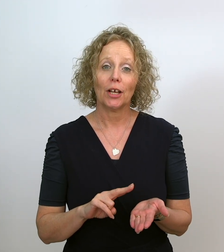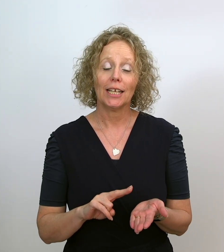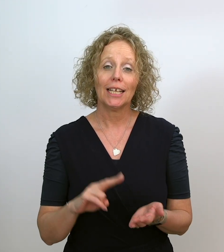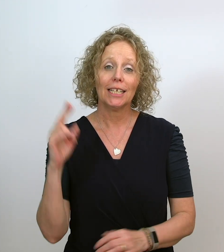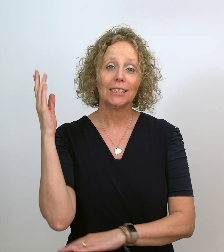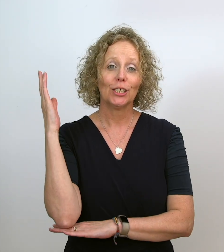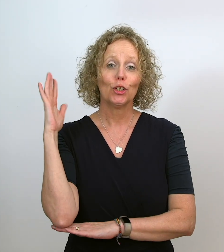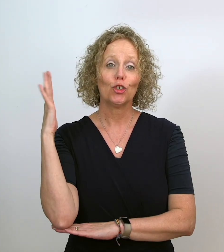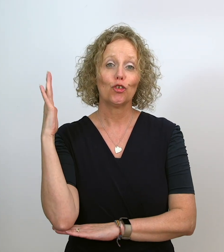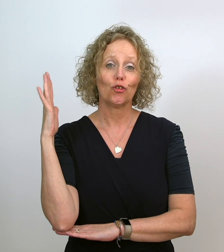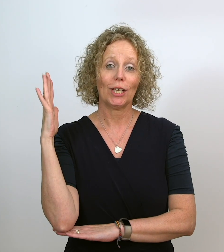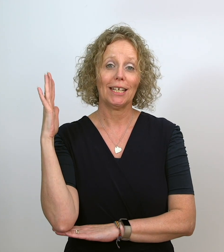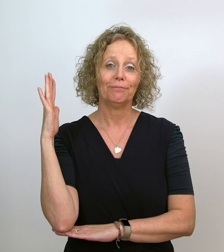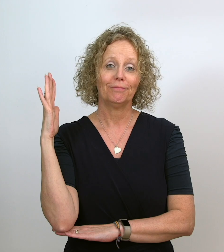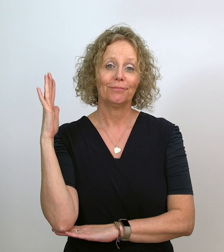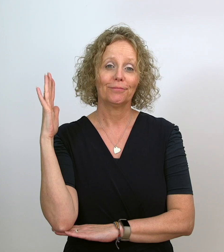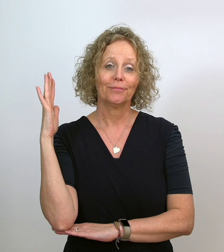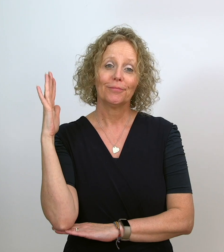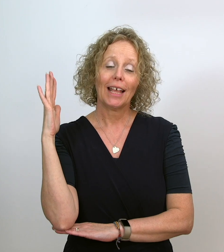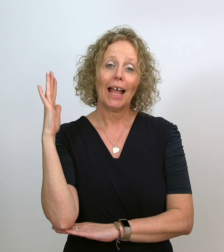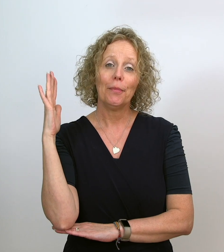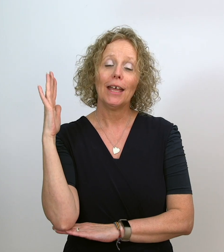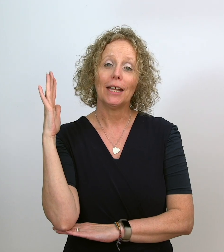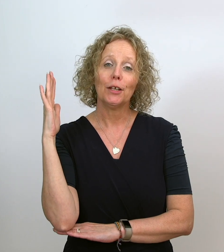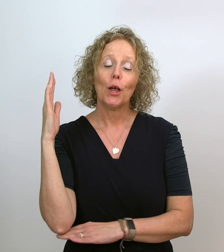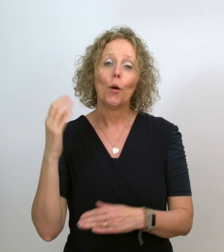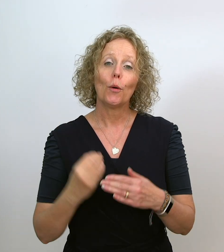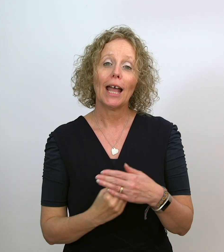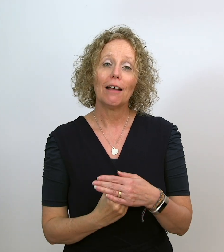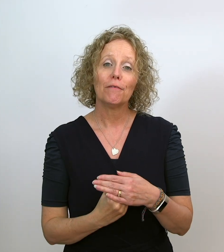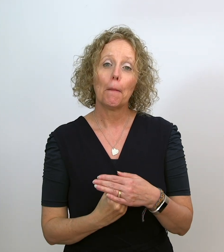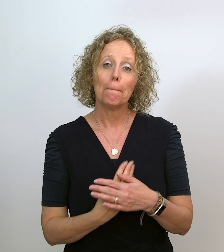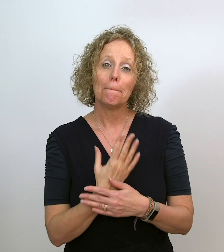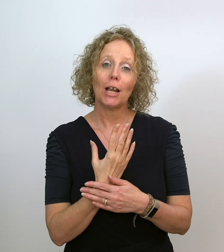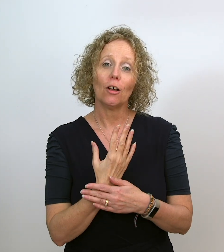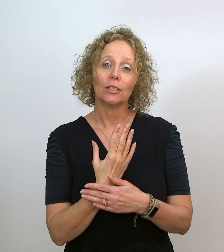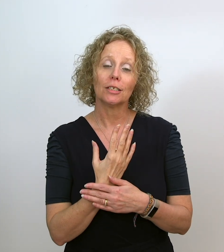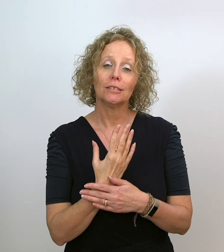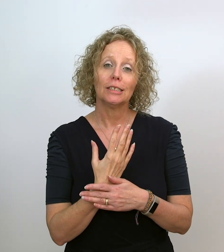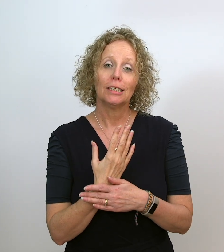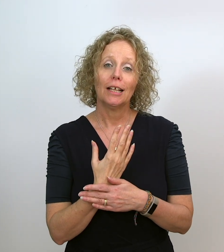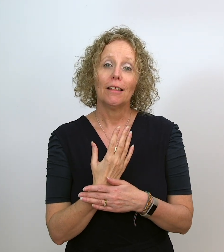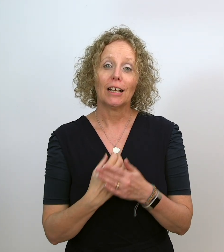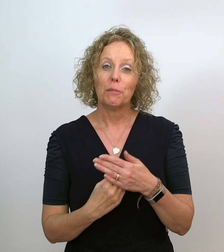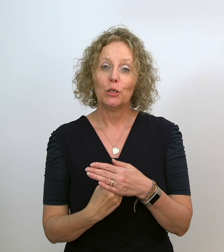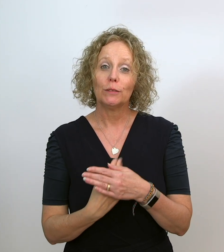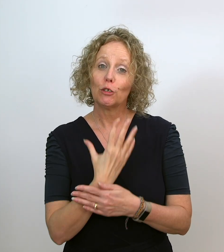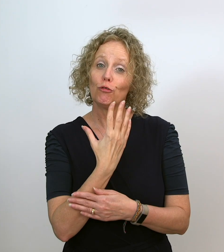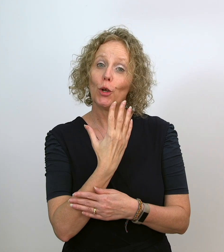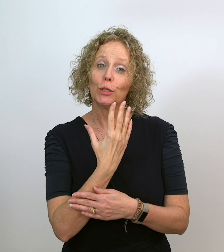sign is tree, and then we have plant. That could be used for grow as